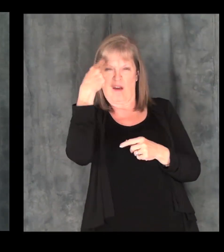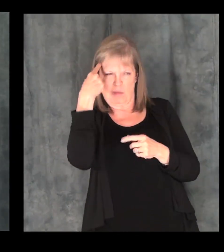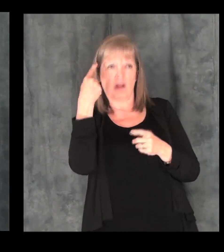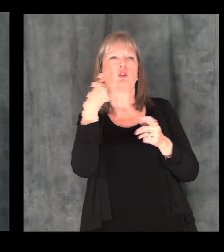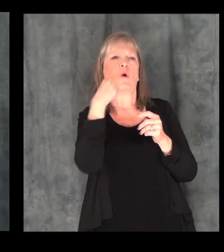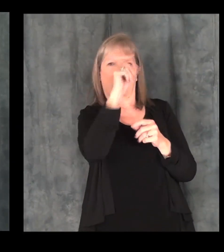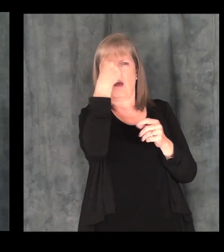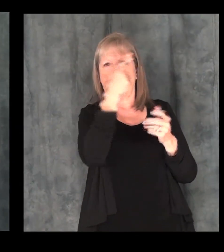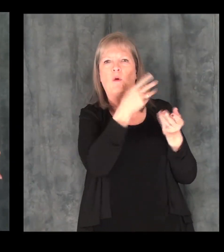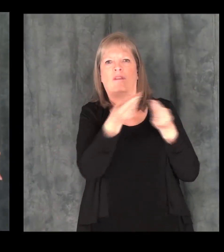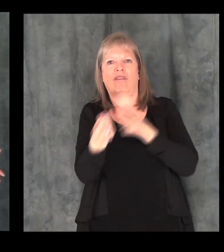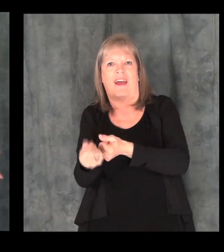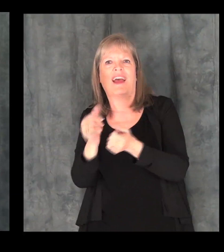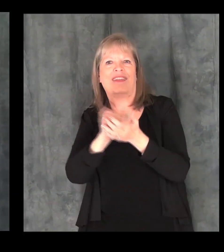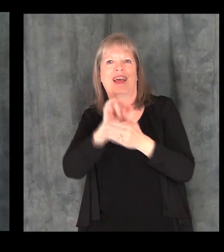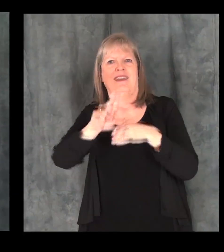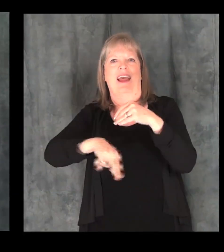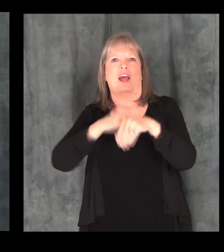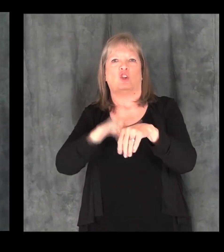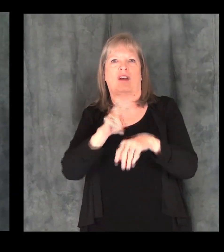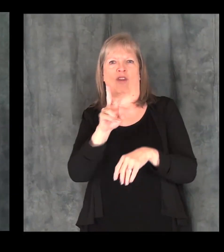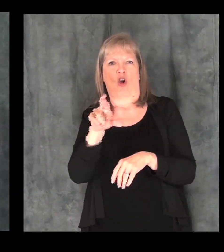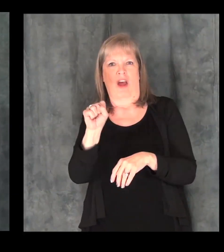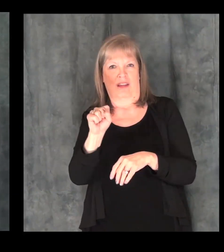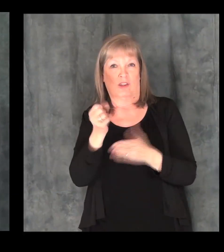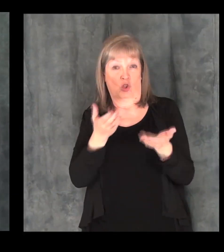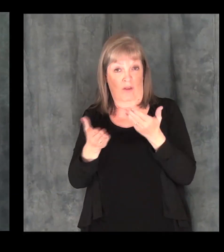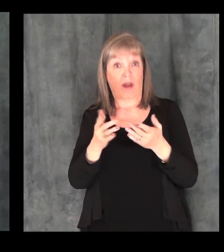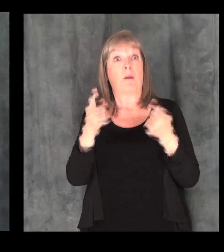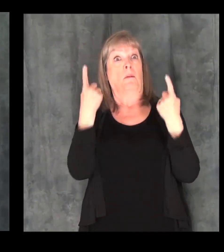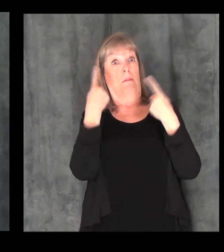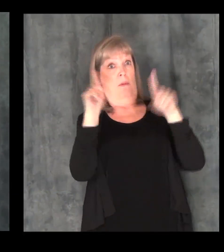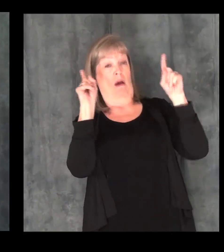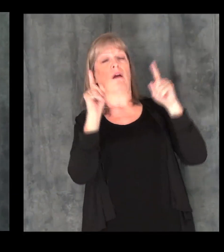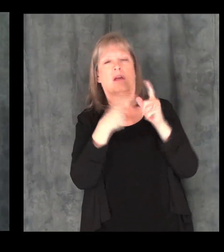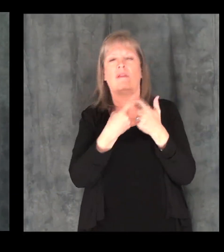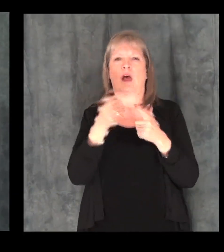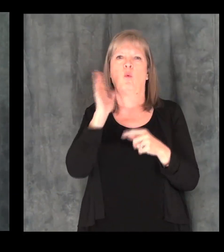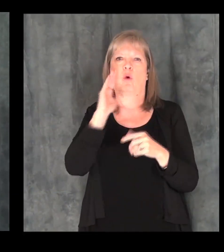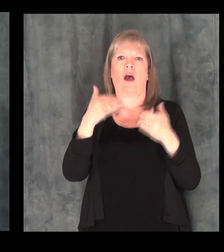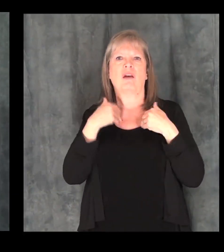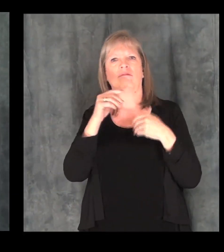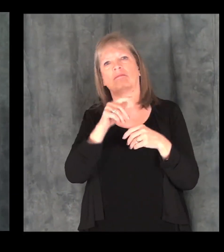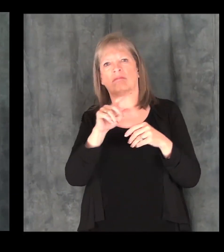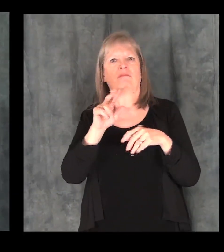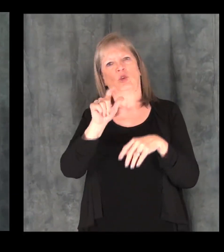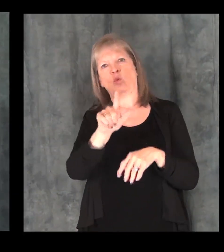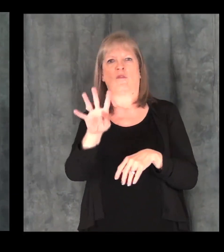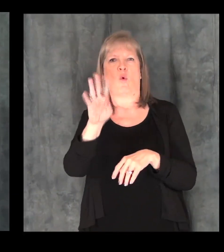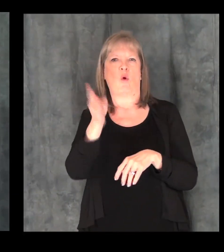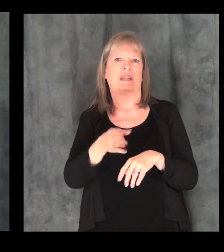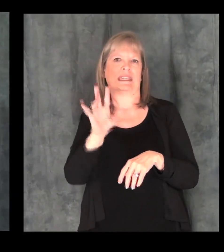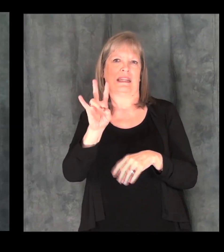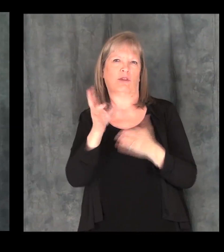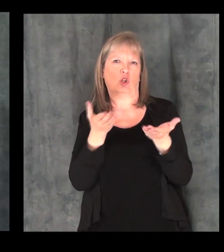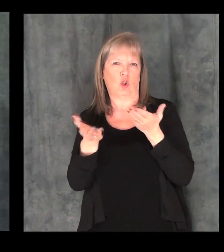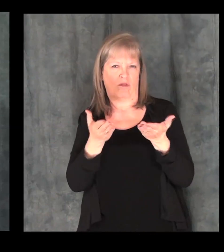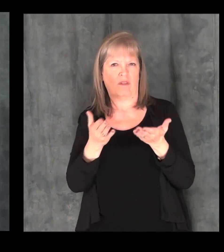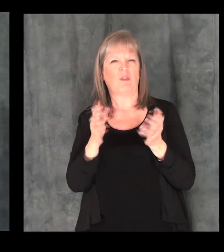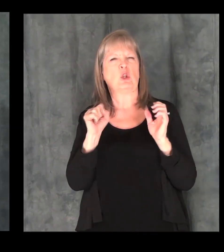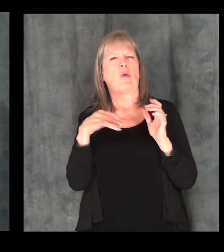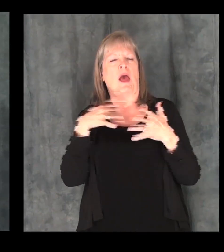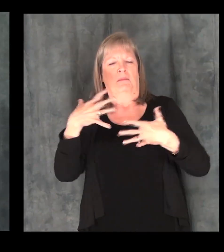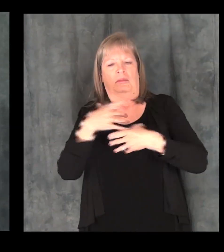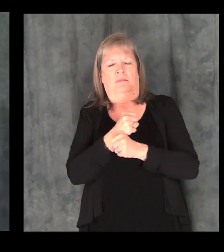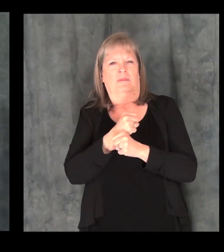service, which then will be made available 24/7. So that's the kind of background of where we're coming from in Australia and